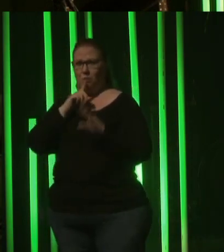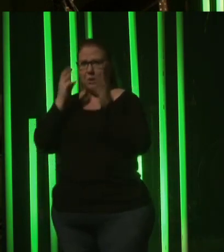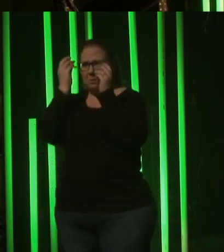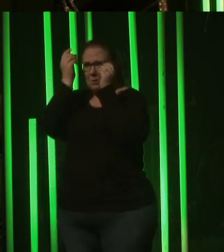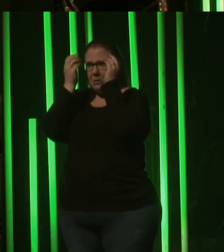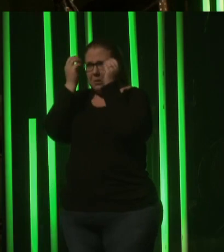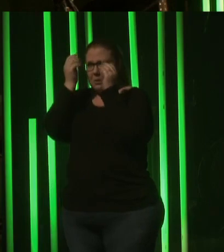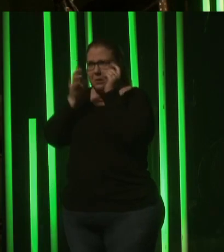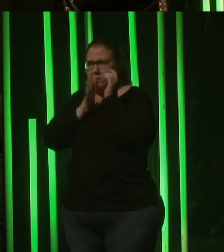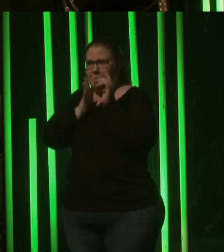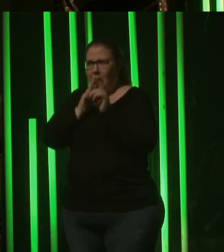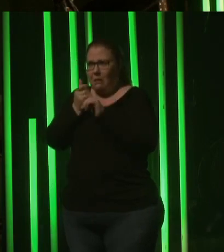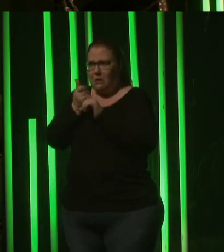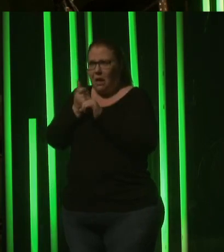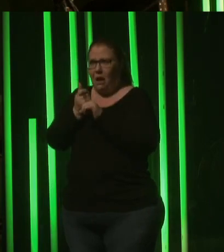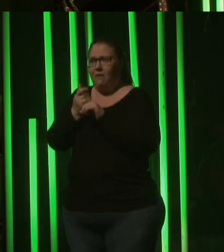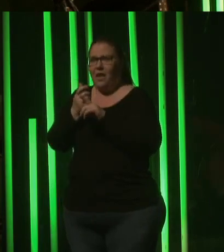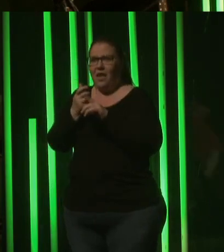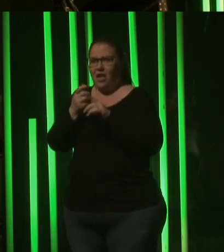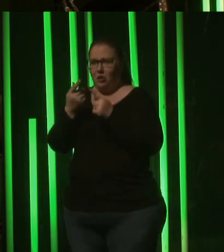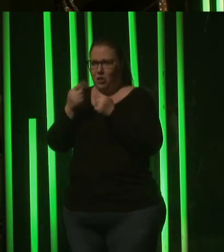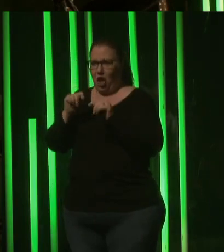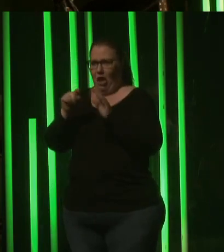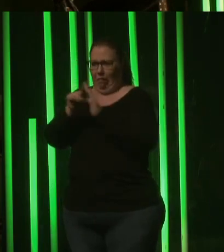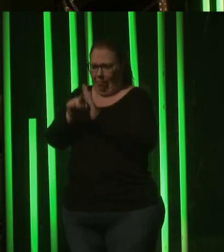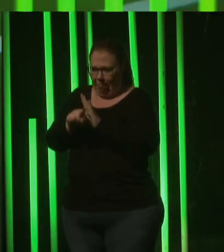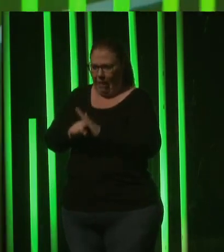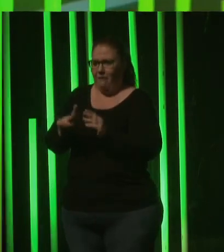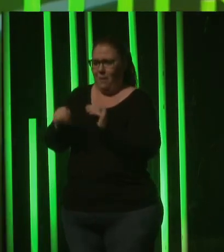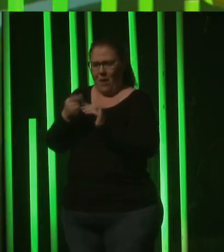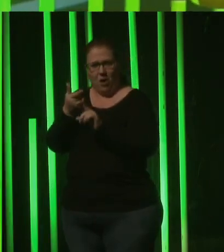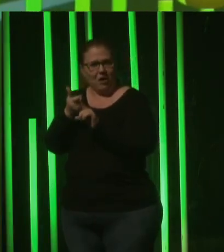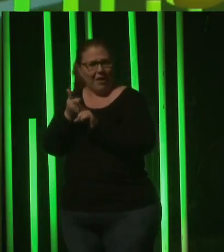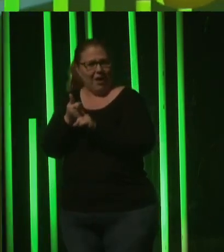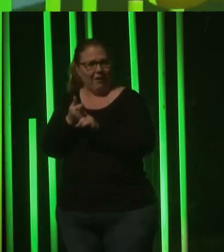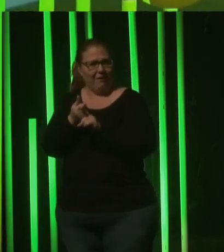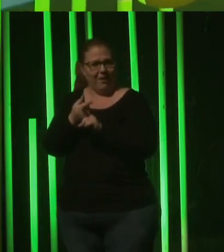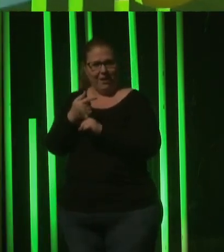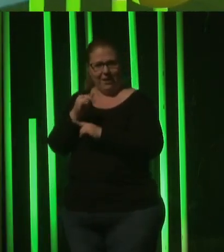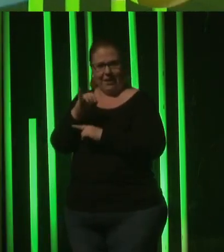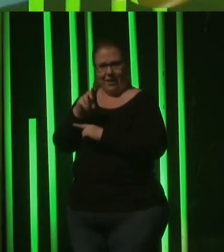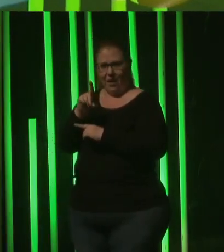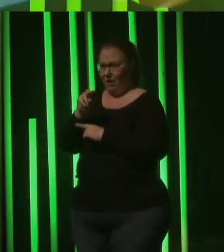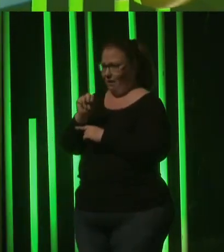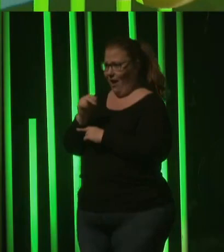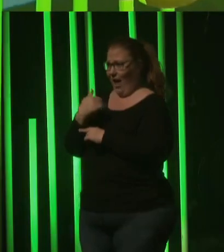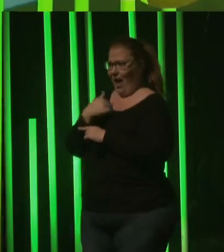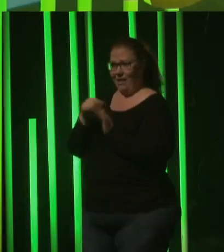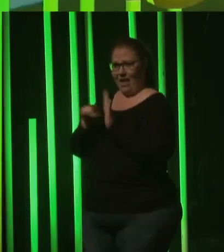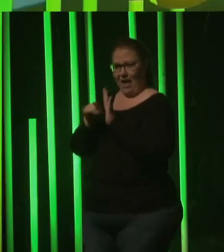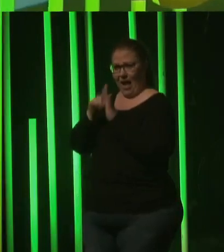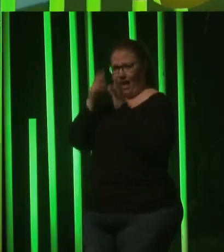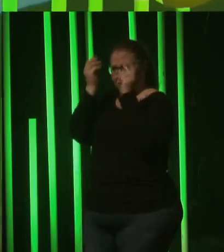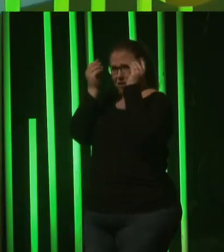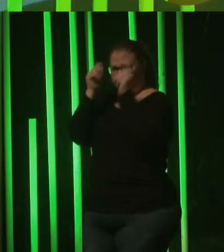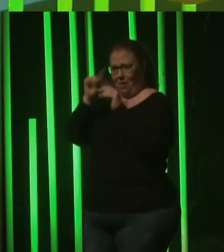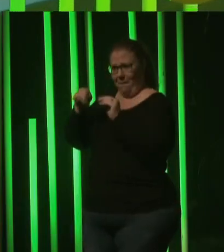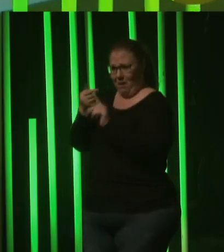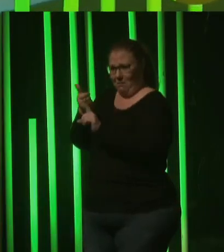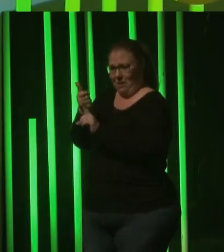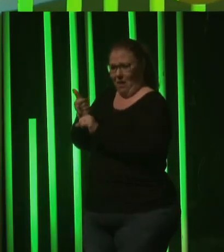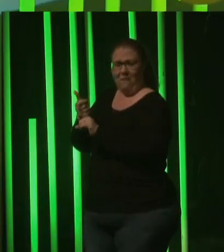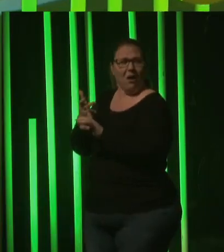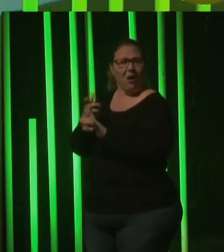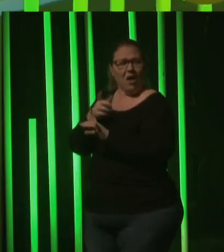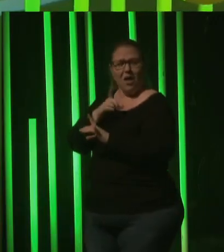just start beating up on yourself. No, listen to Gideon. No, he's got negative self-talk. Listen to what he says here and with this negative self-talk. I mean, it is